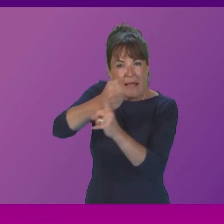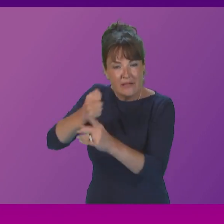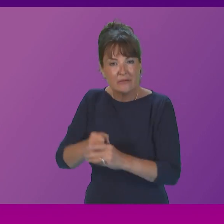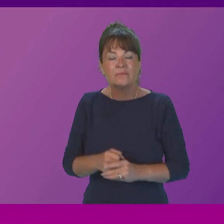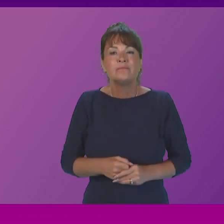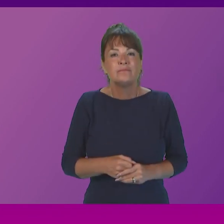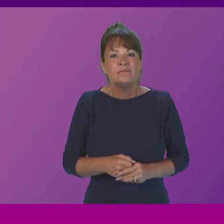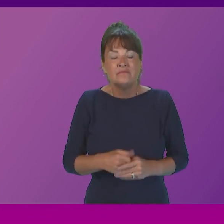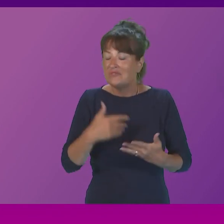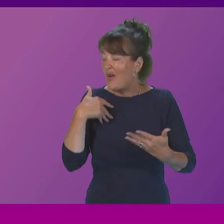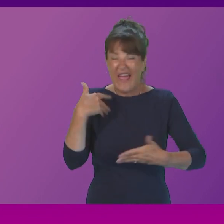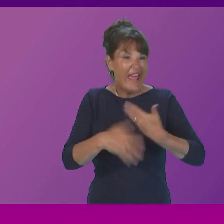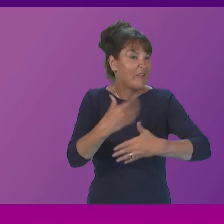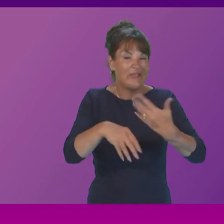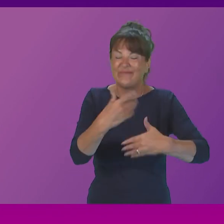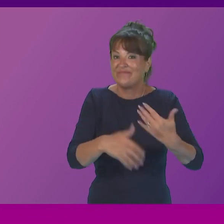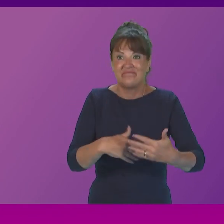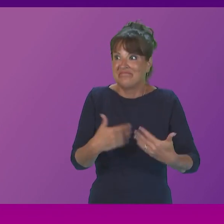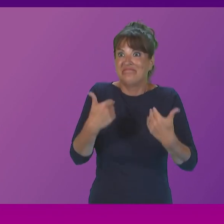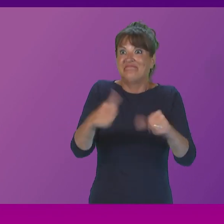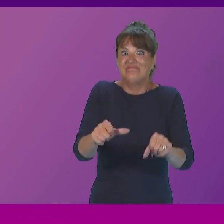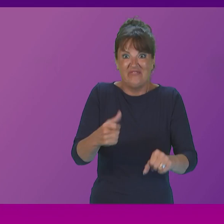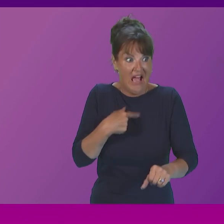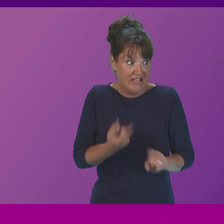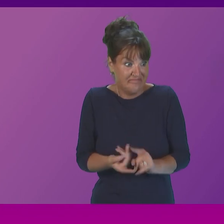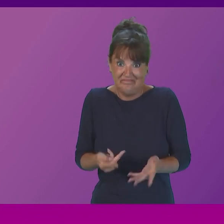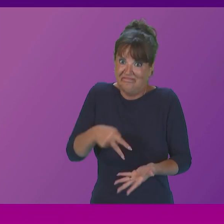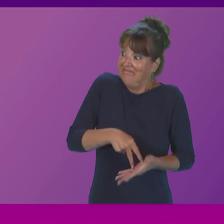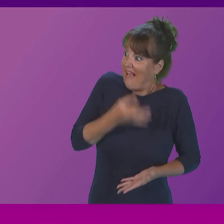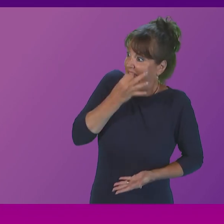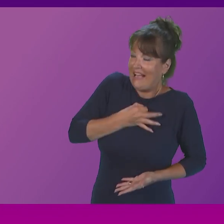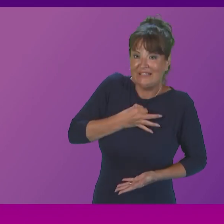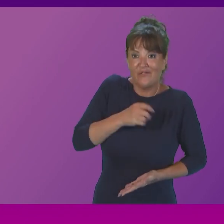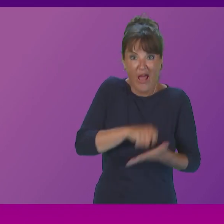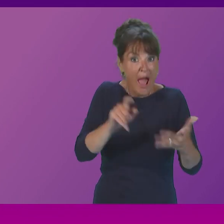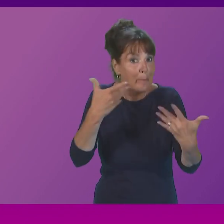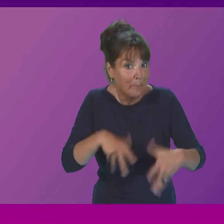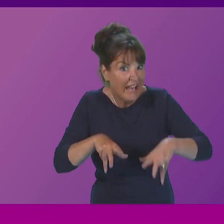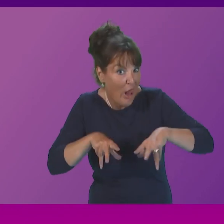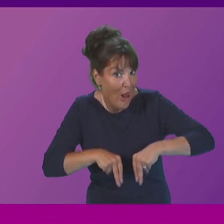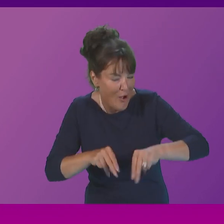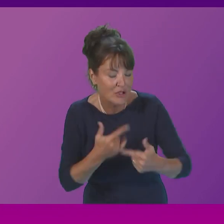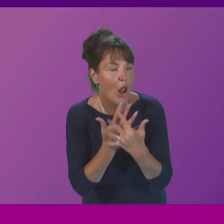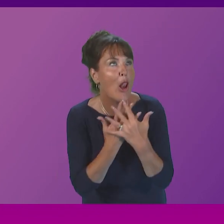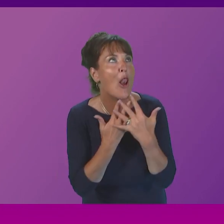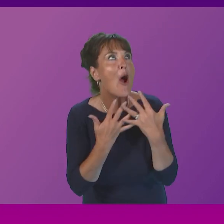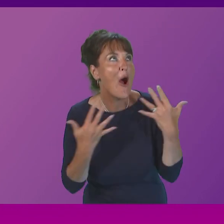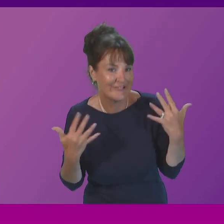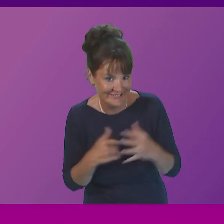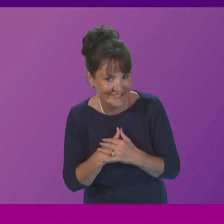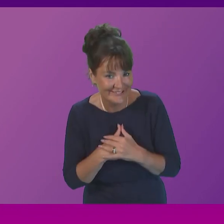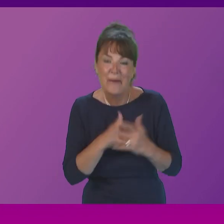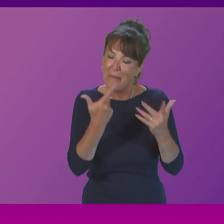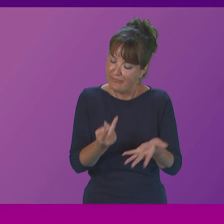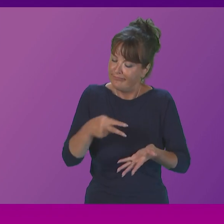one thing led to another, and I stood for election, like others. Also have lost probably more elections than I've won, but